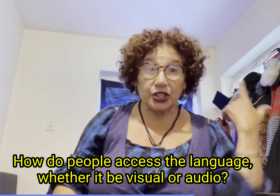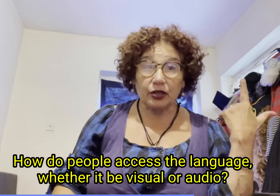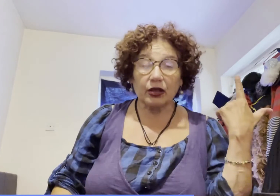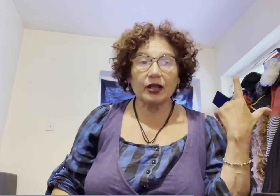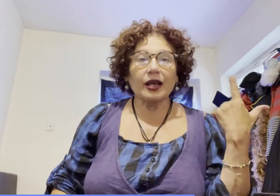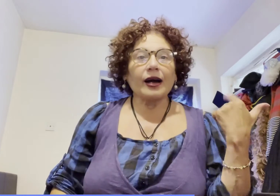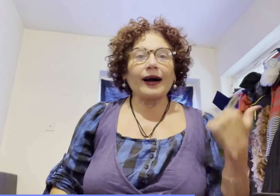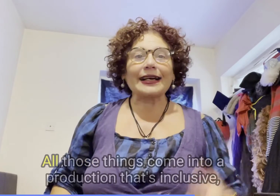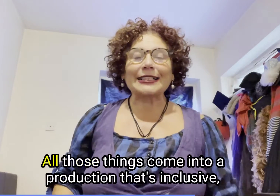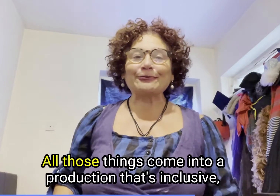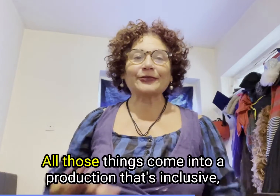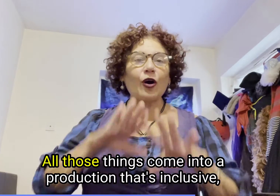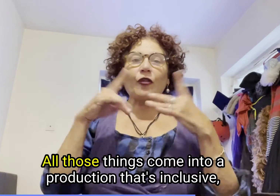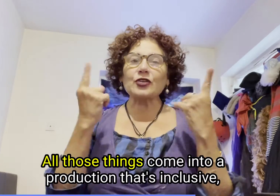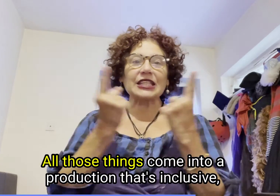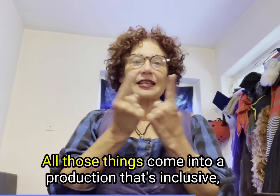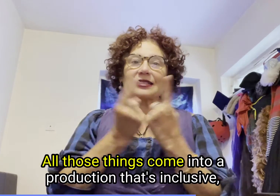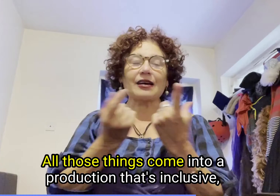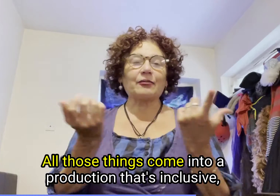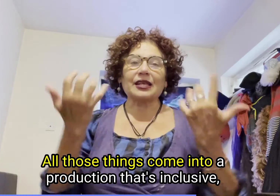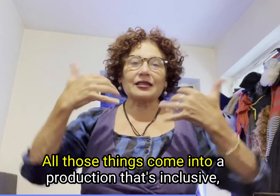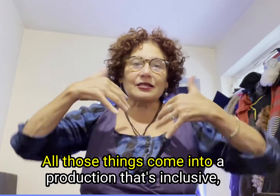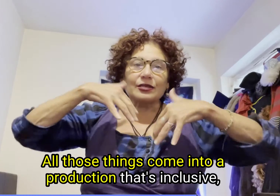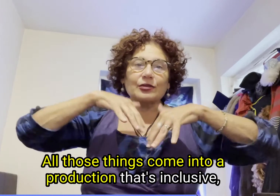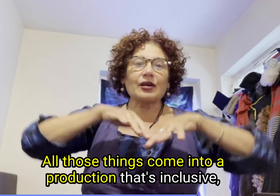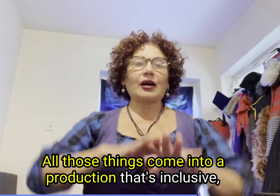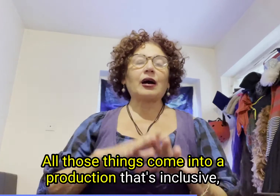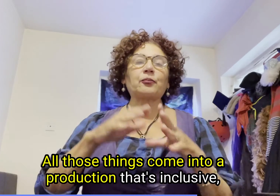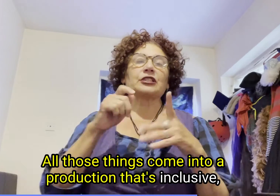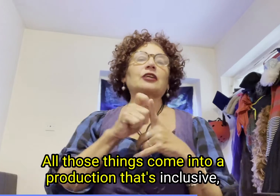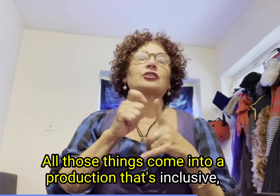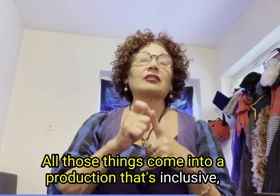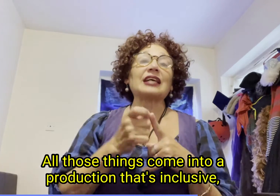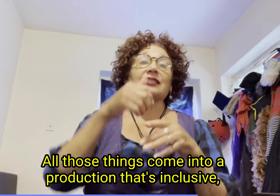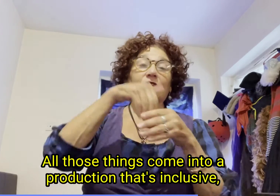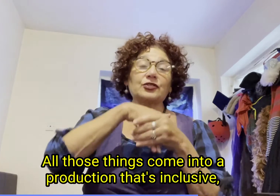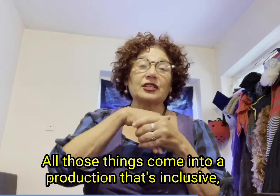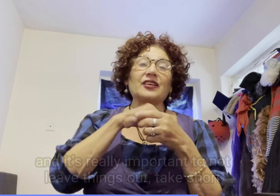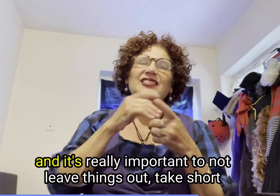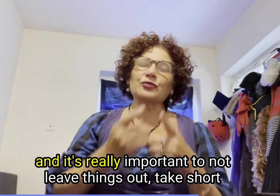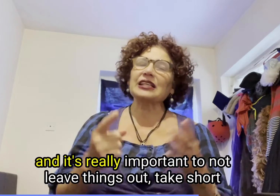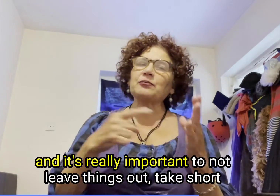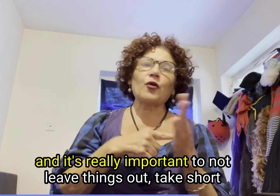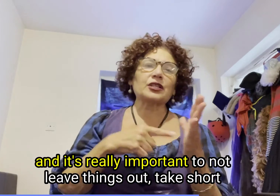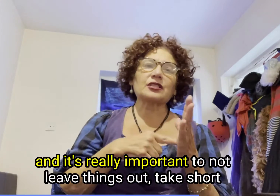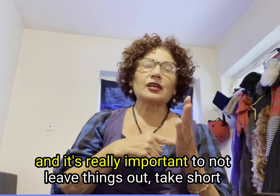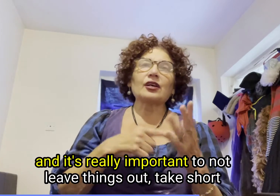audio? All those things come into a production that's inclusive, and it's really important